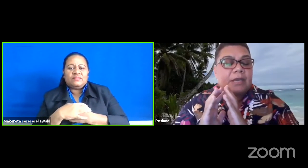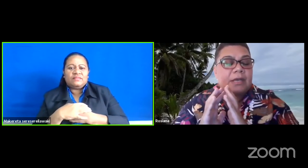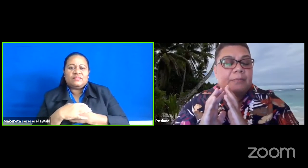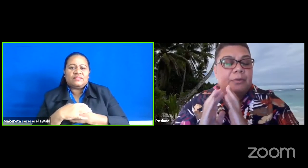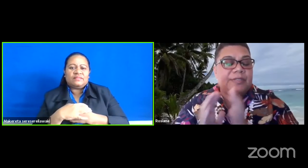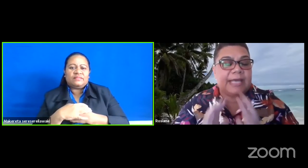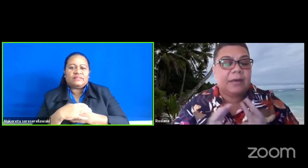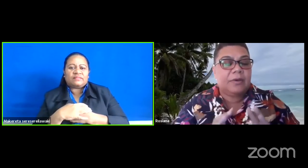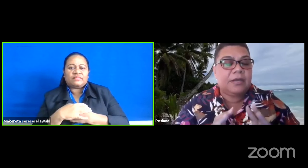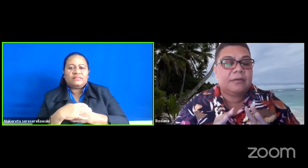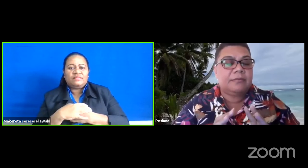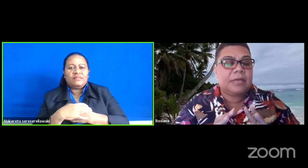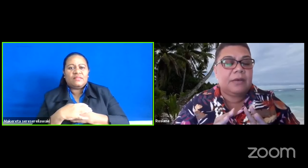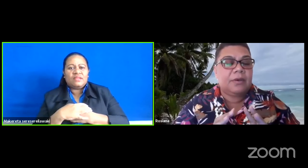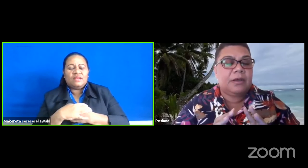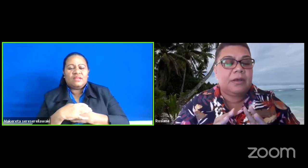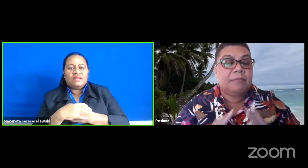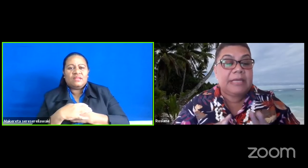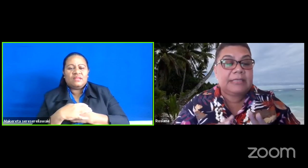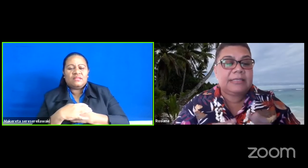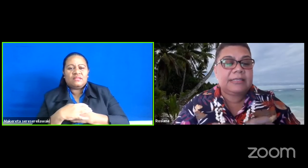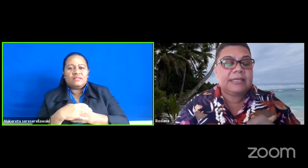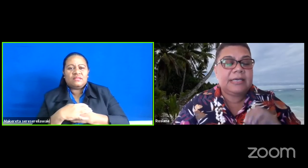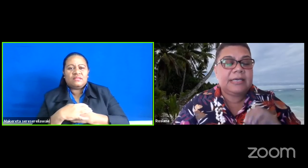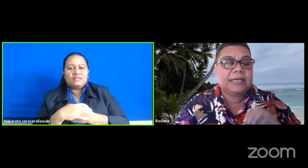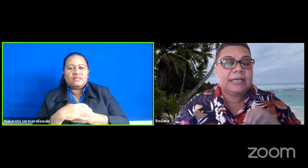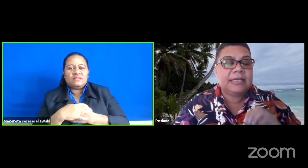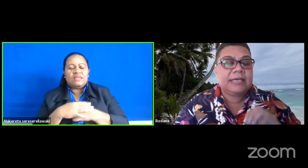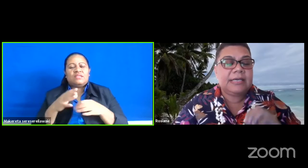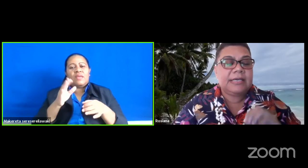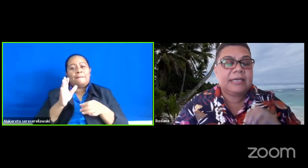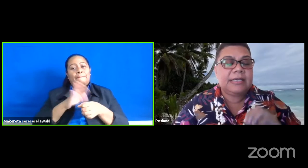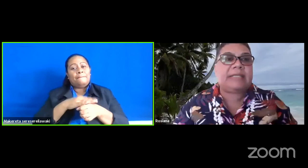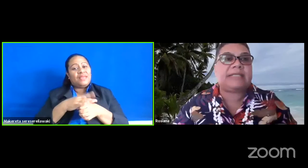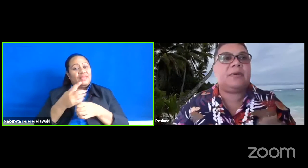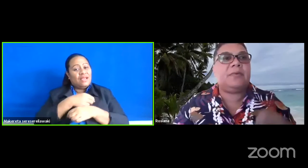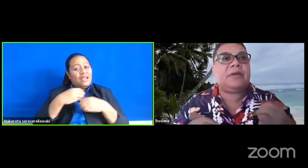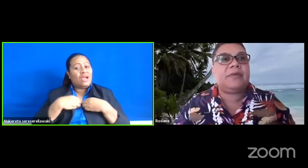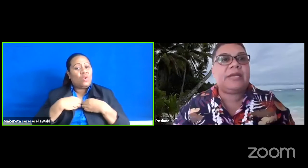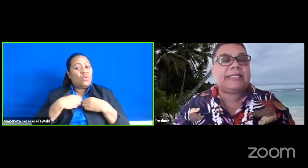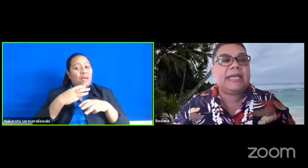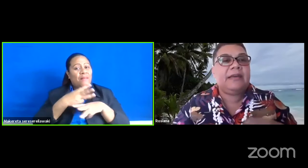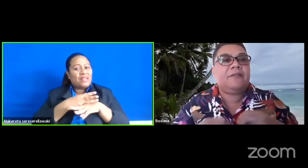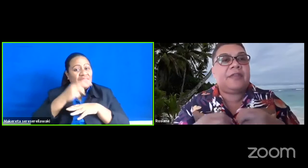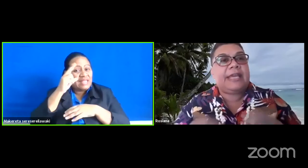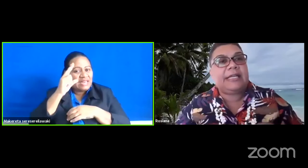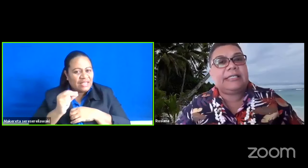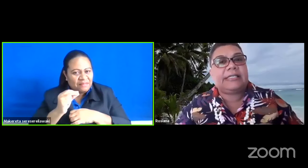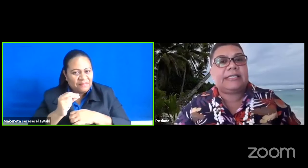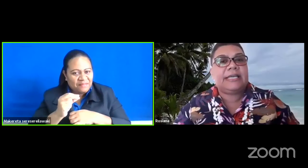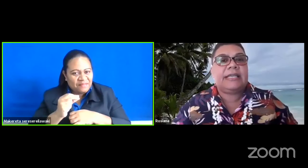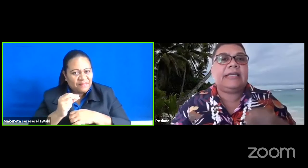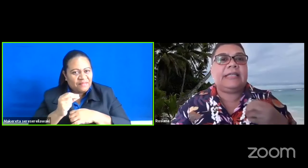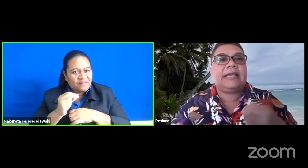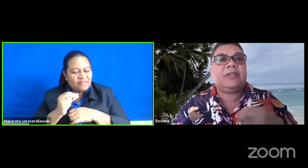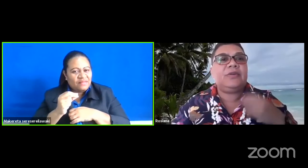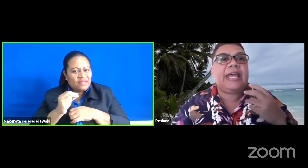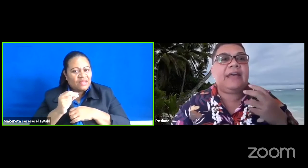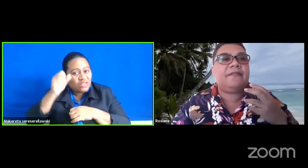puts our our months uh well names the months whereas for the elders